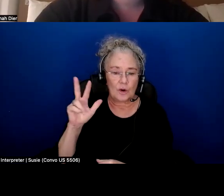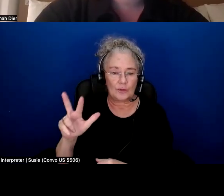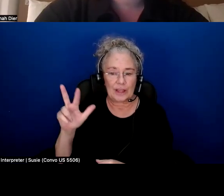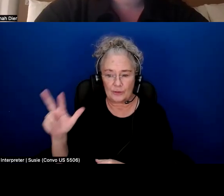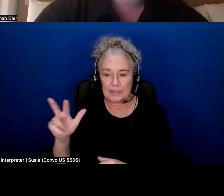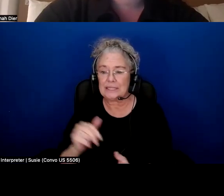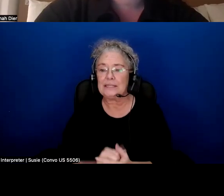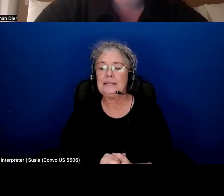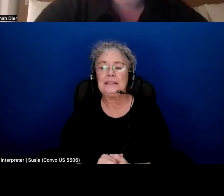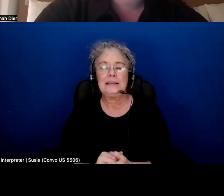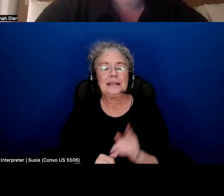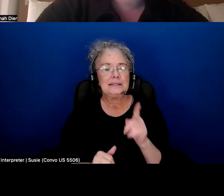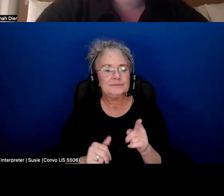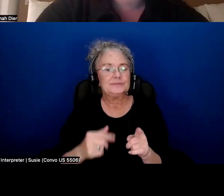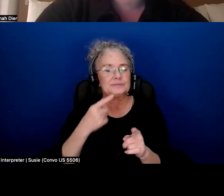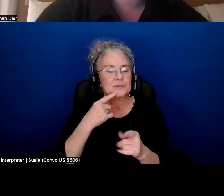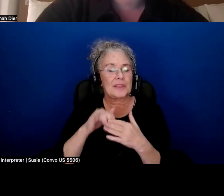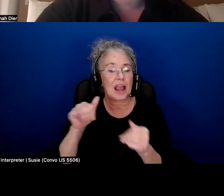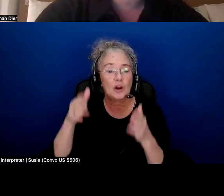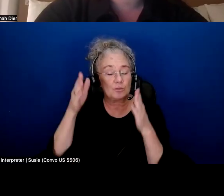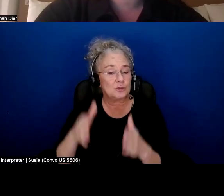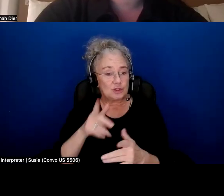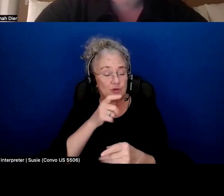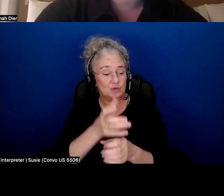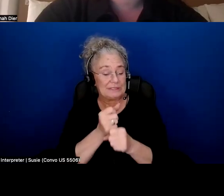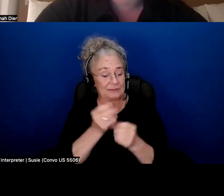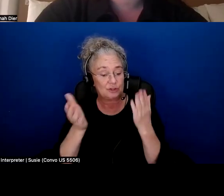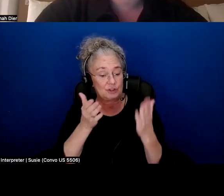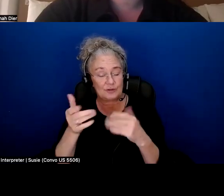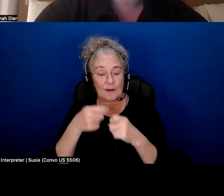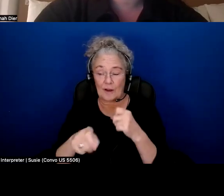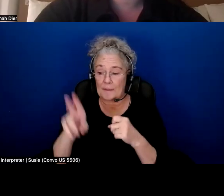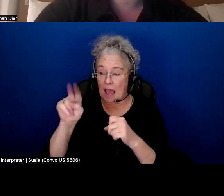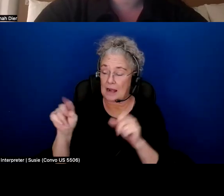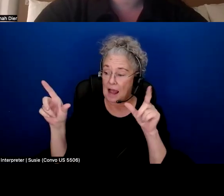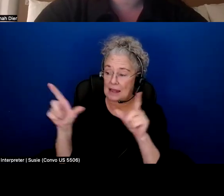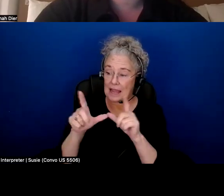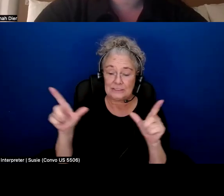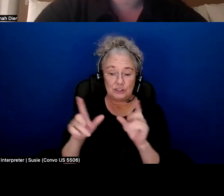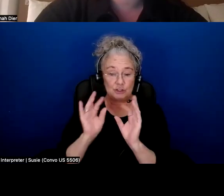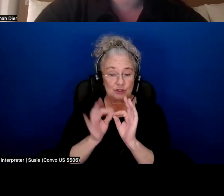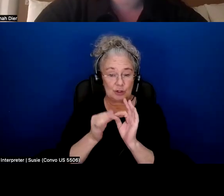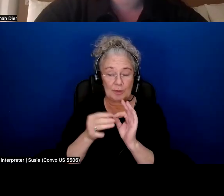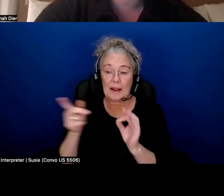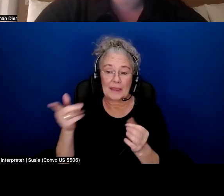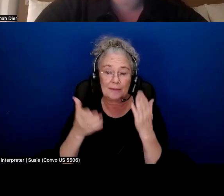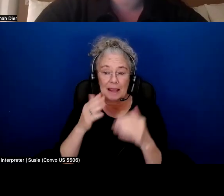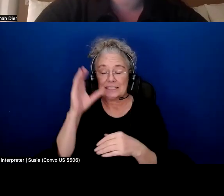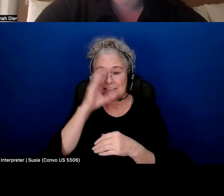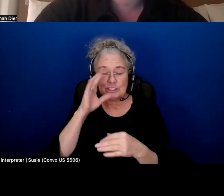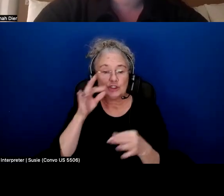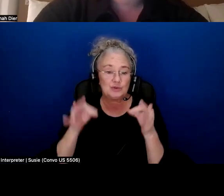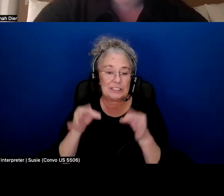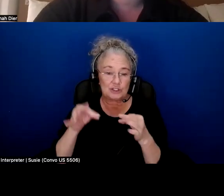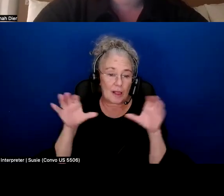9-2433 indicates that a person who receives services from an unlicensed interpreter may seek judicial